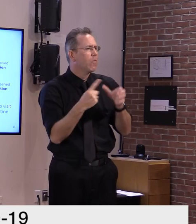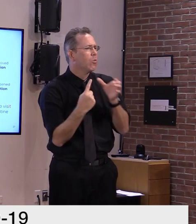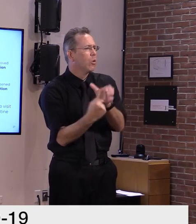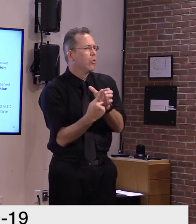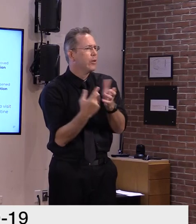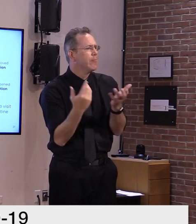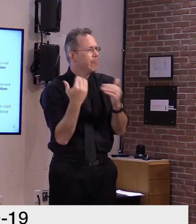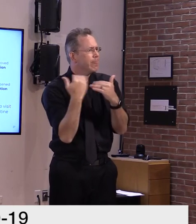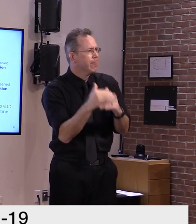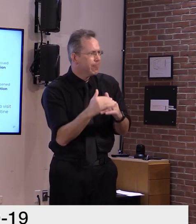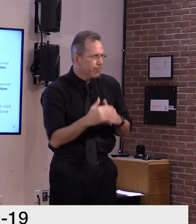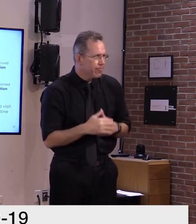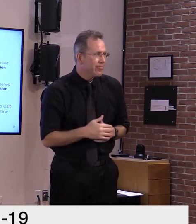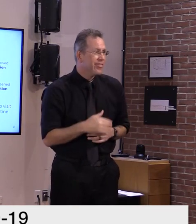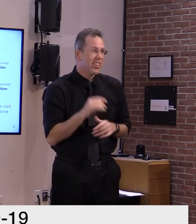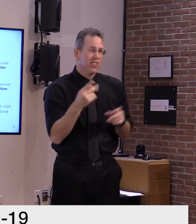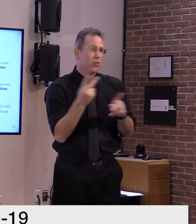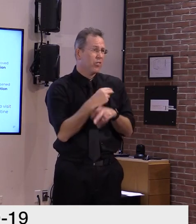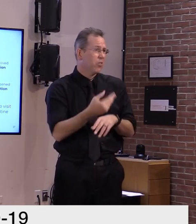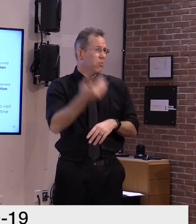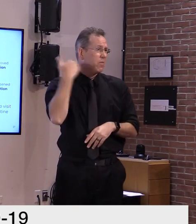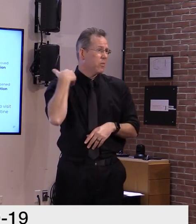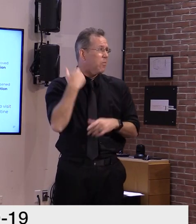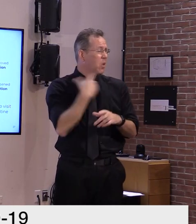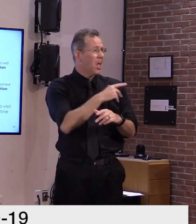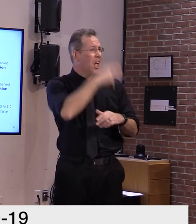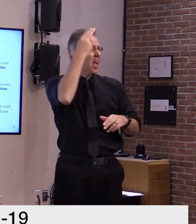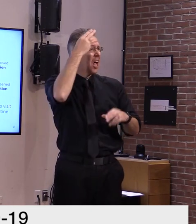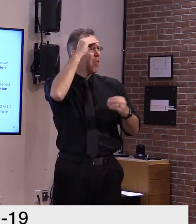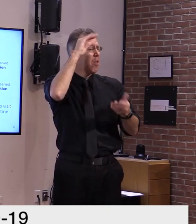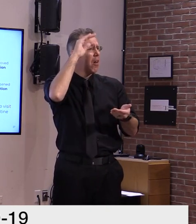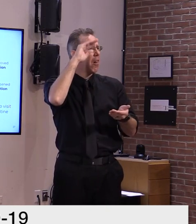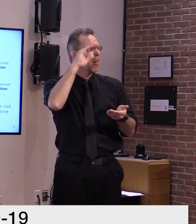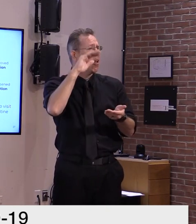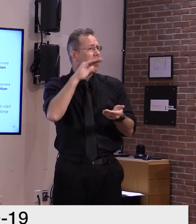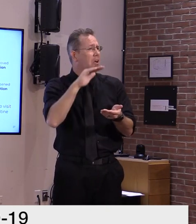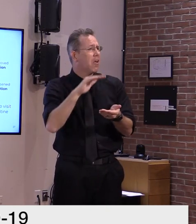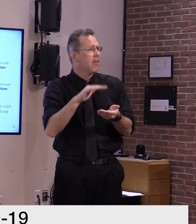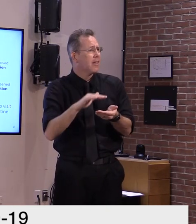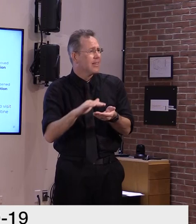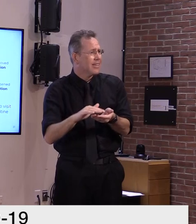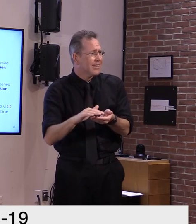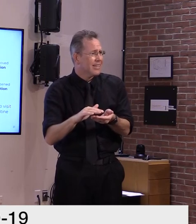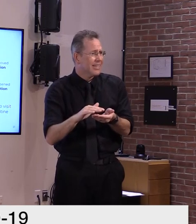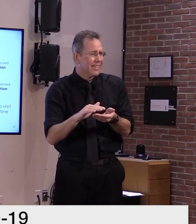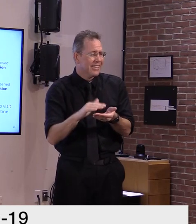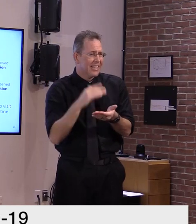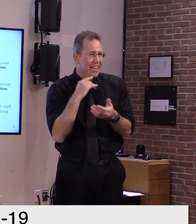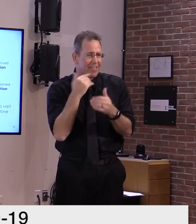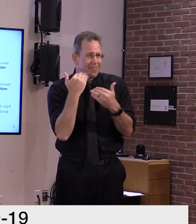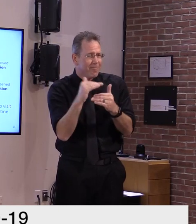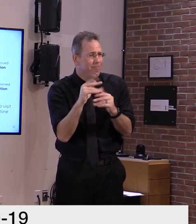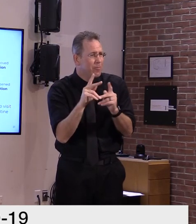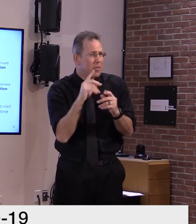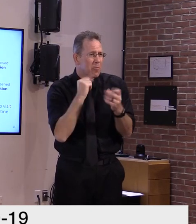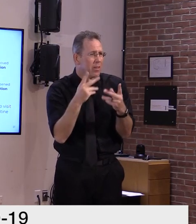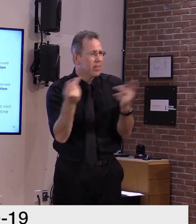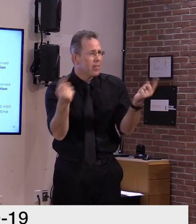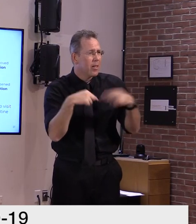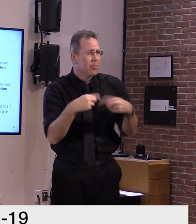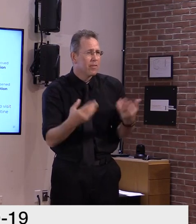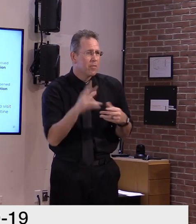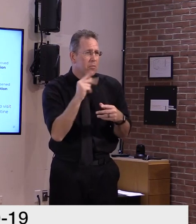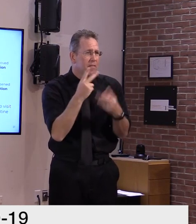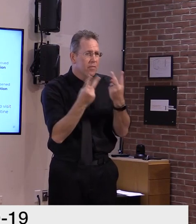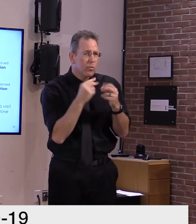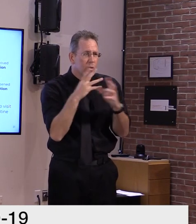considerably from that 19 million number that we started with on June 26th. So quite a